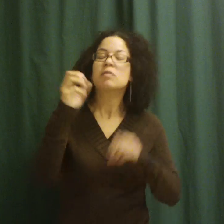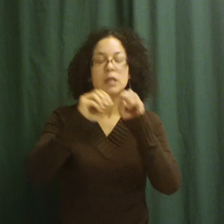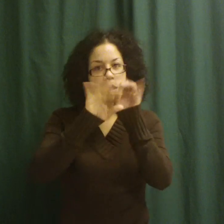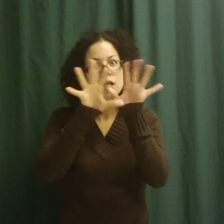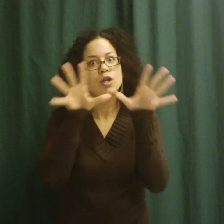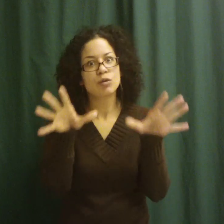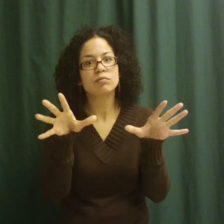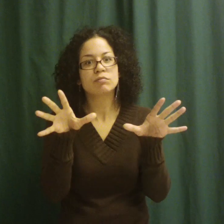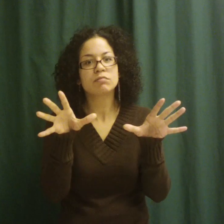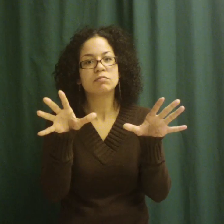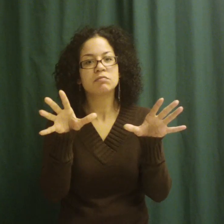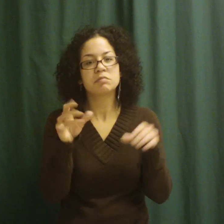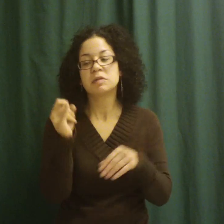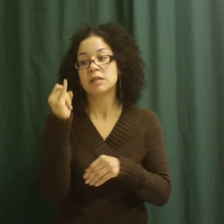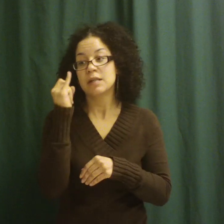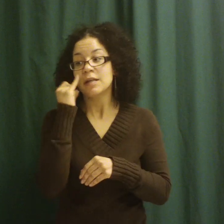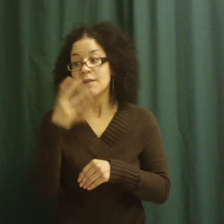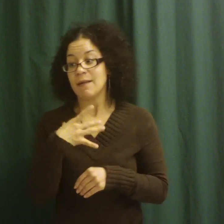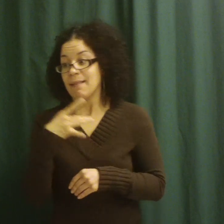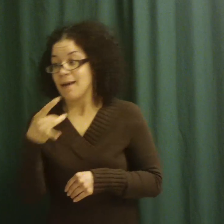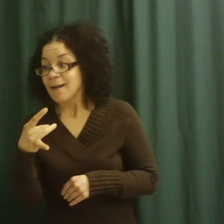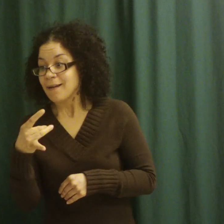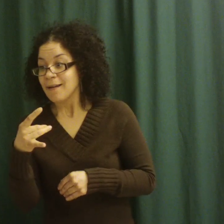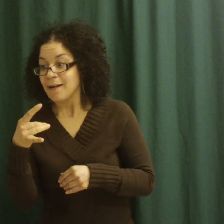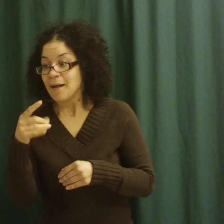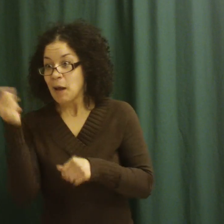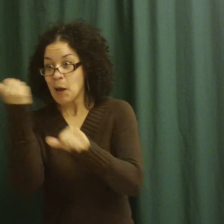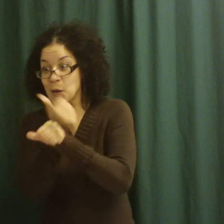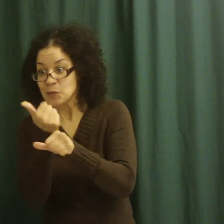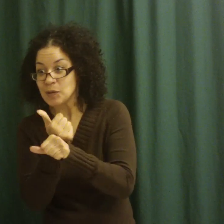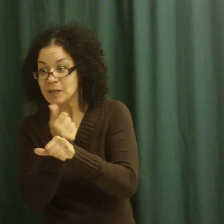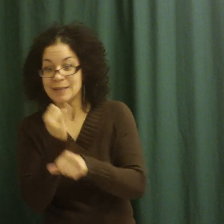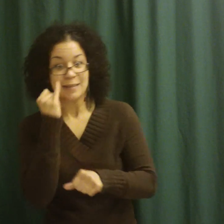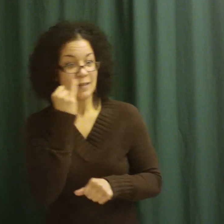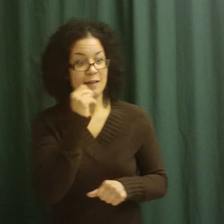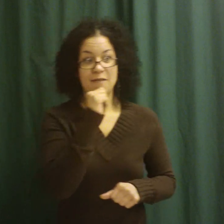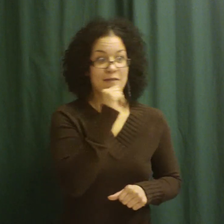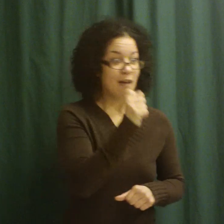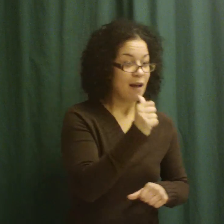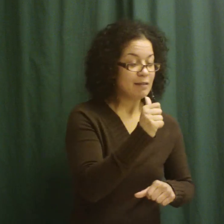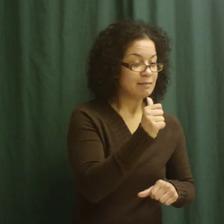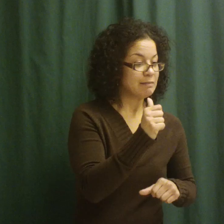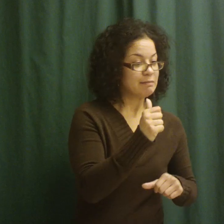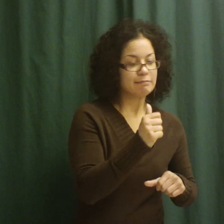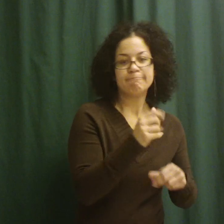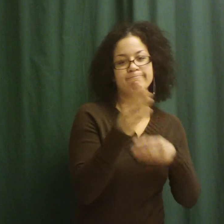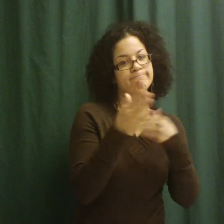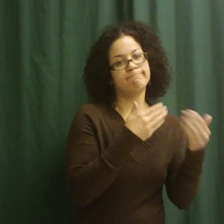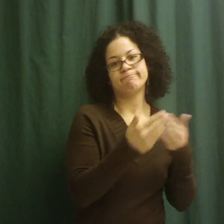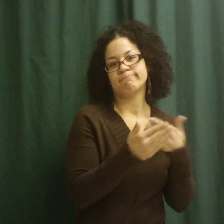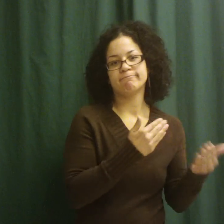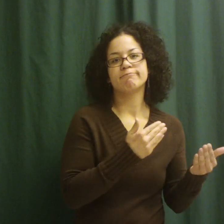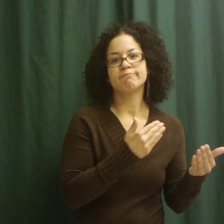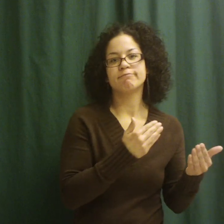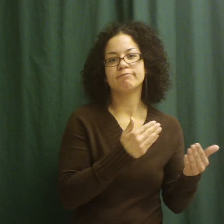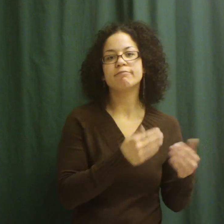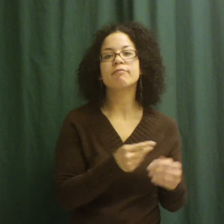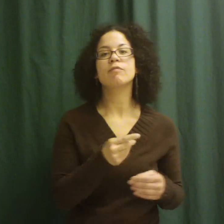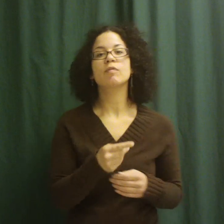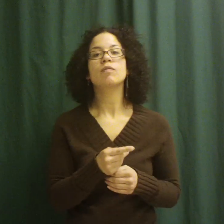your studies, you may learn to like some things about algebra. There are many